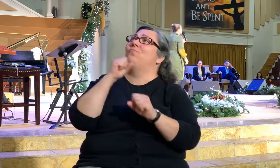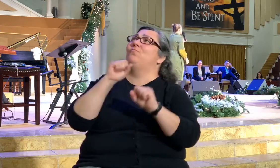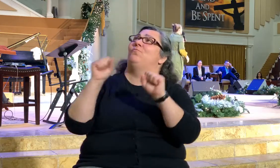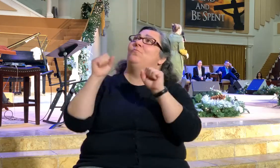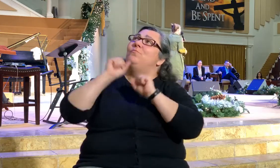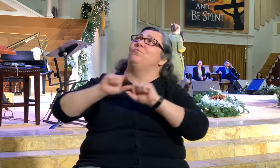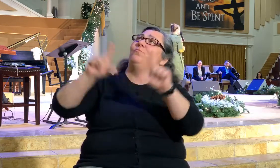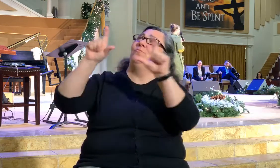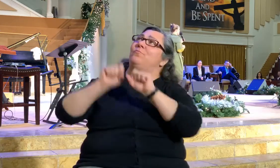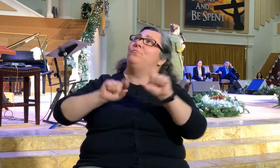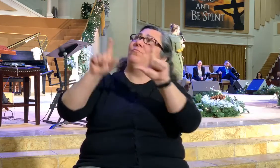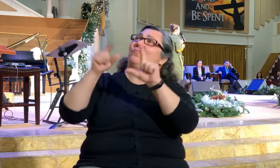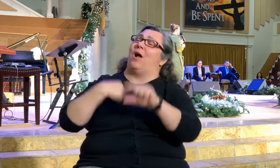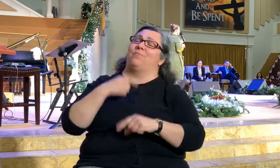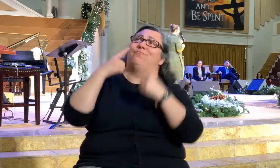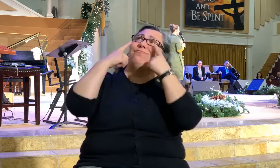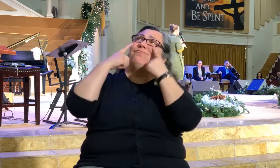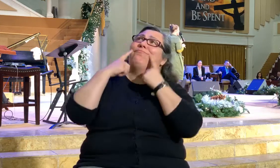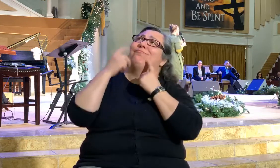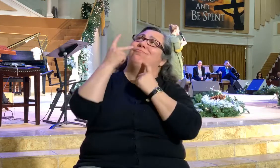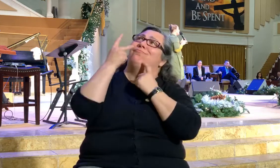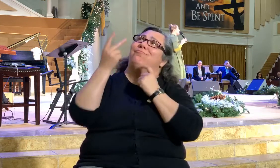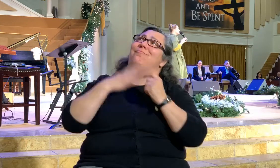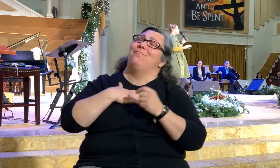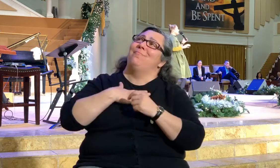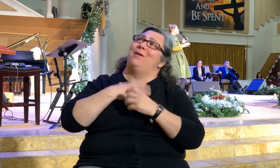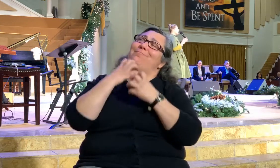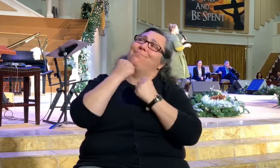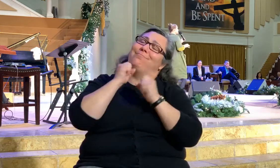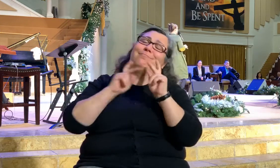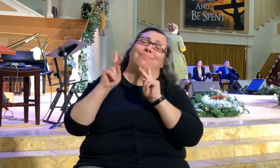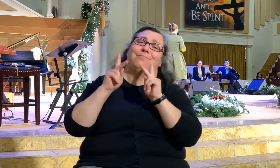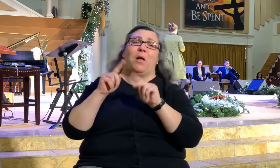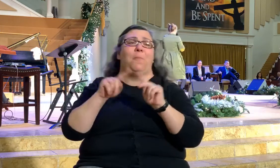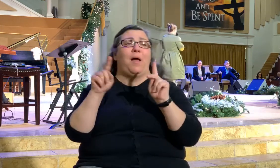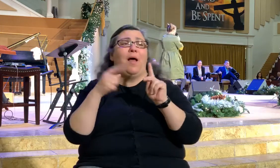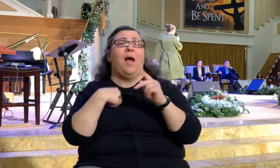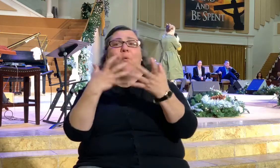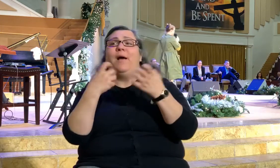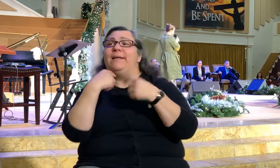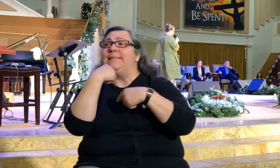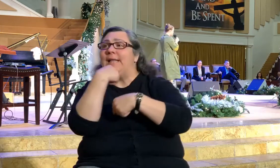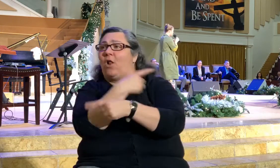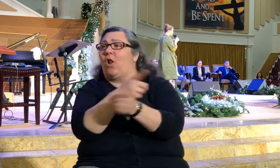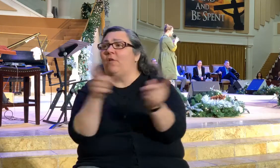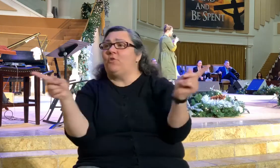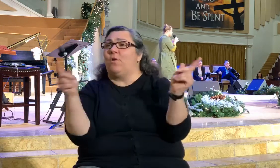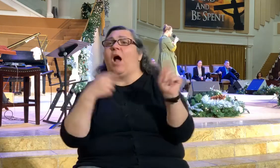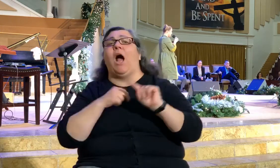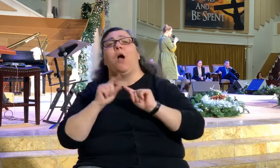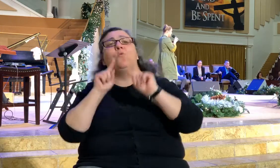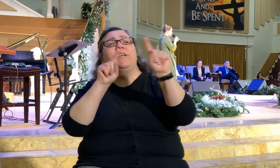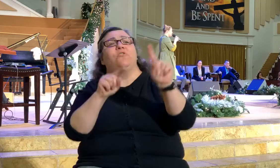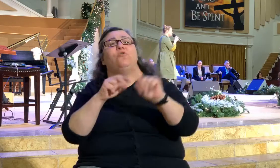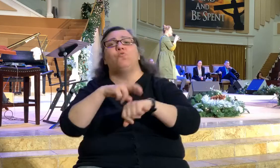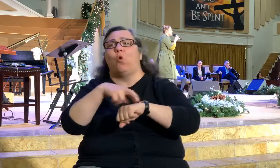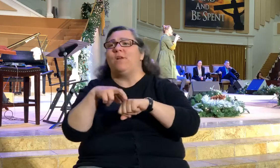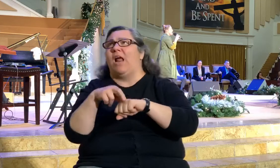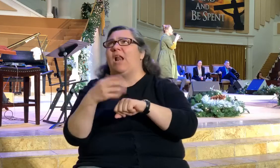But the thing that, to me, that I want to tell you guys tonight is I went to Roatan about a month